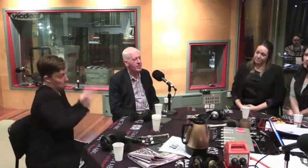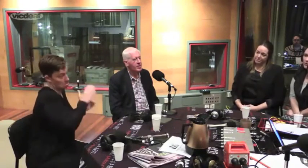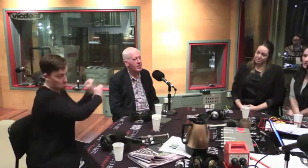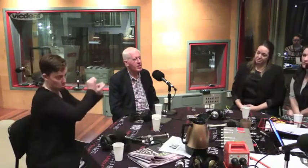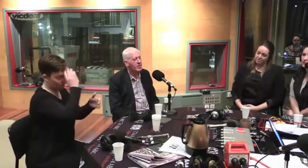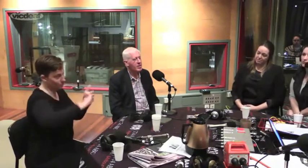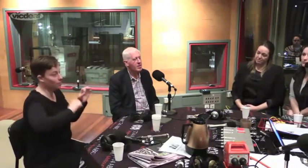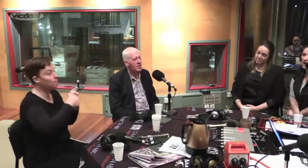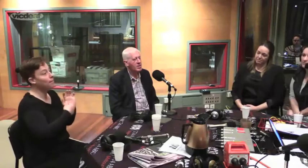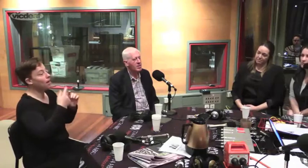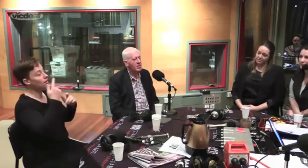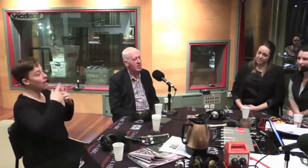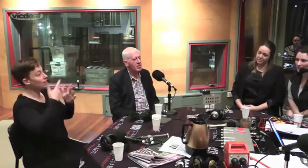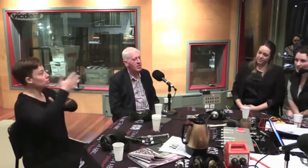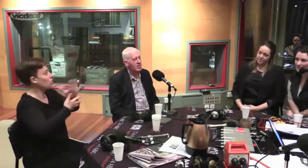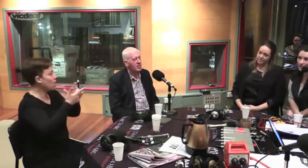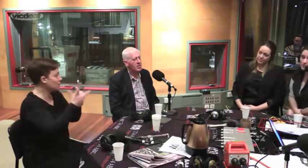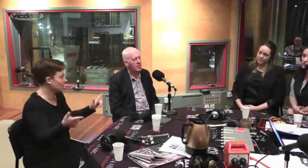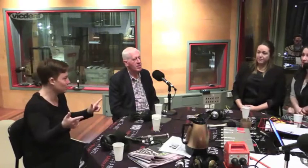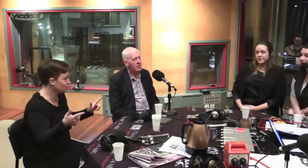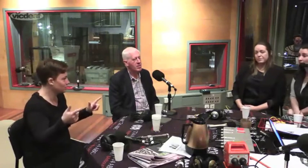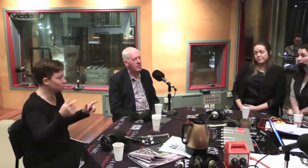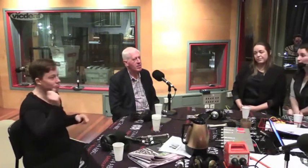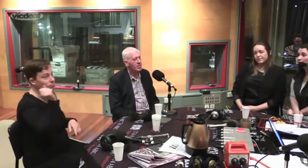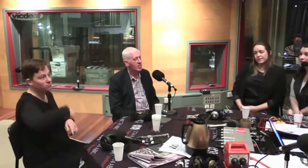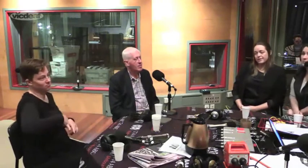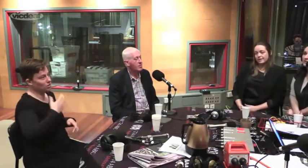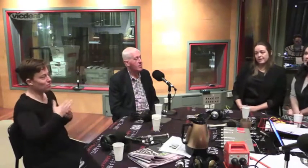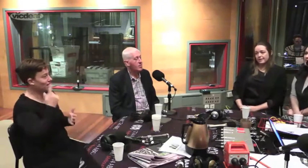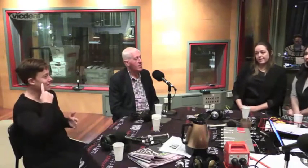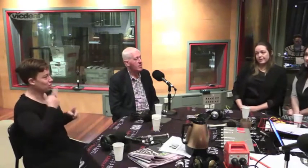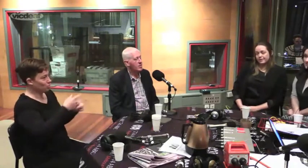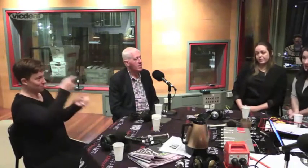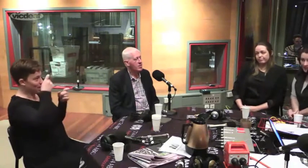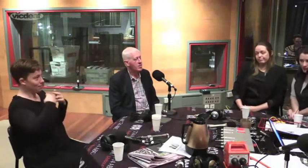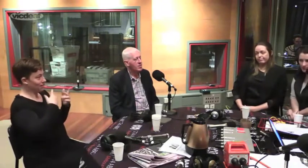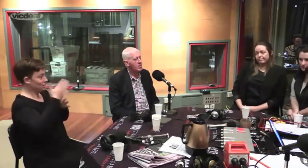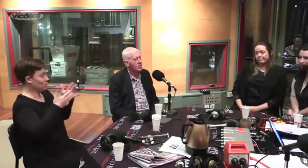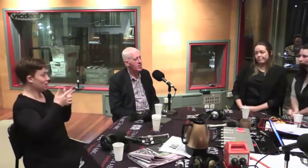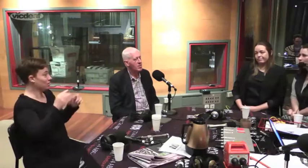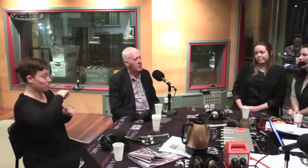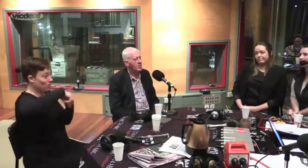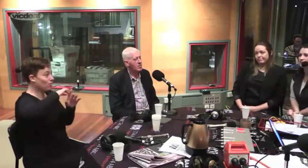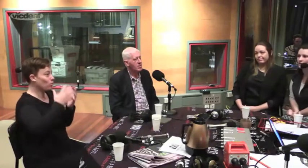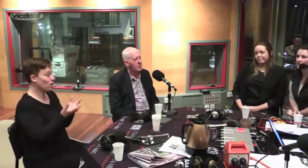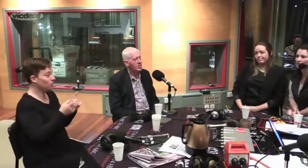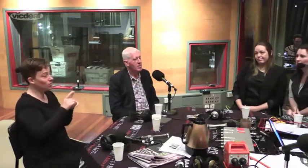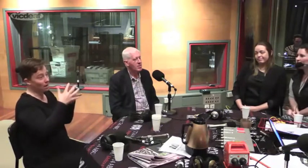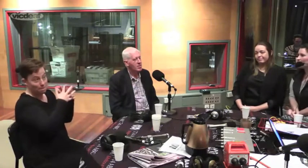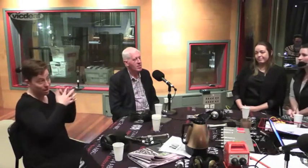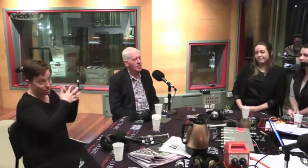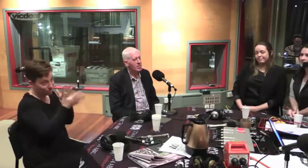I'm not a person who perhaps could pick that up easily. I'm not sure about other deaf people. But in terms of other sign languages around the world,